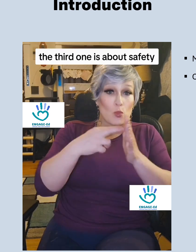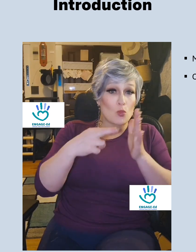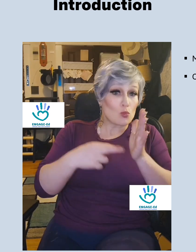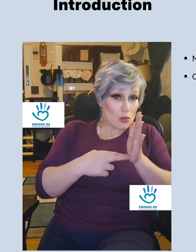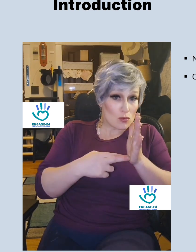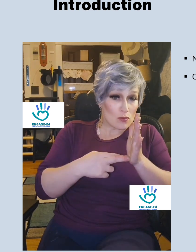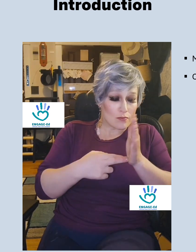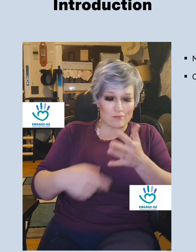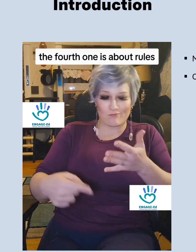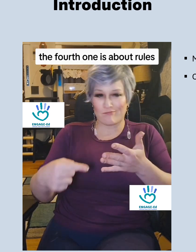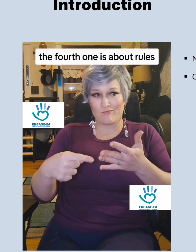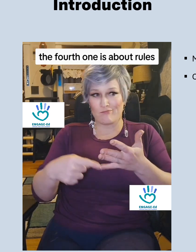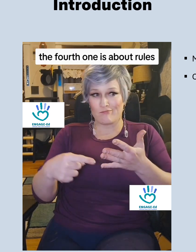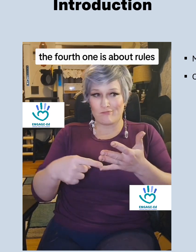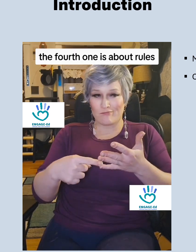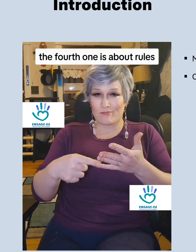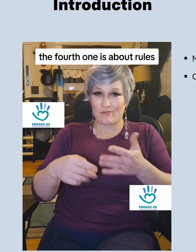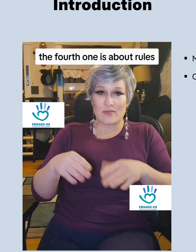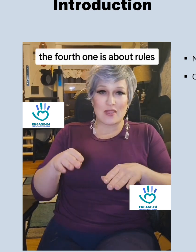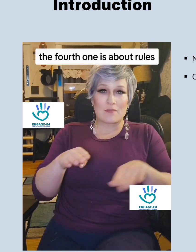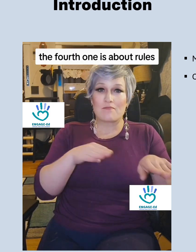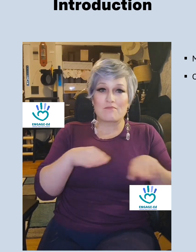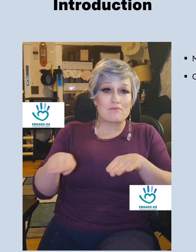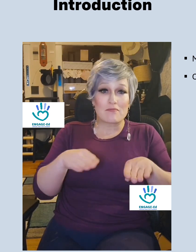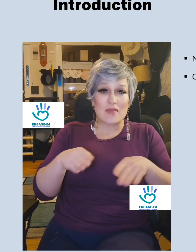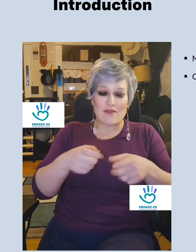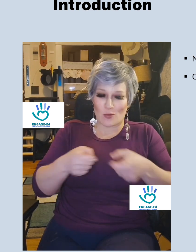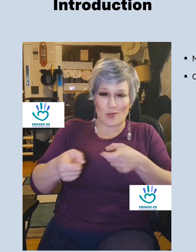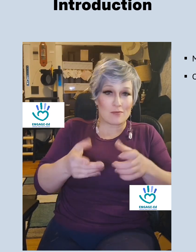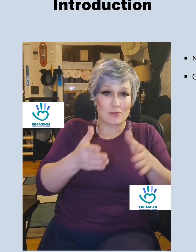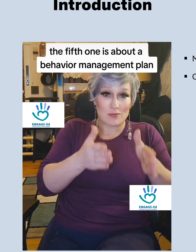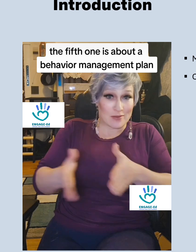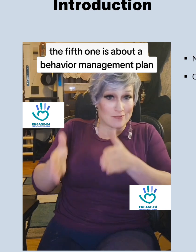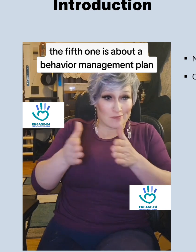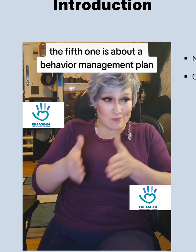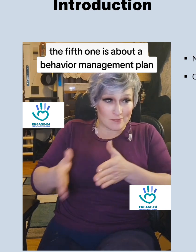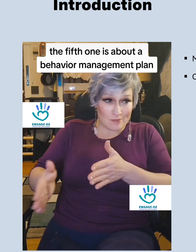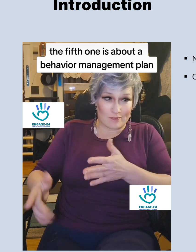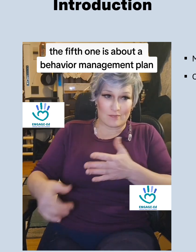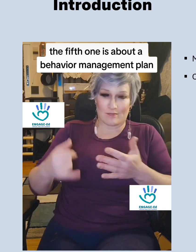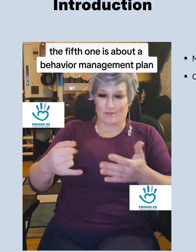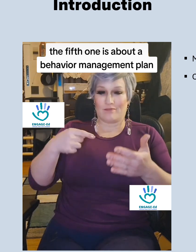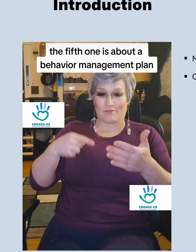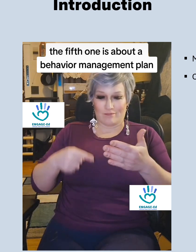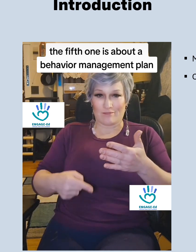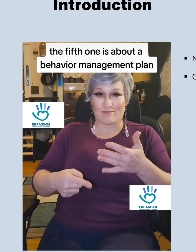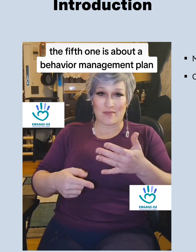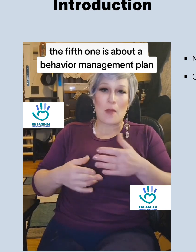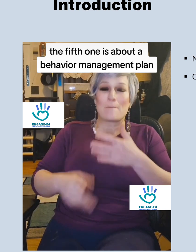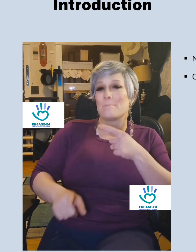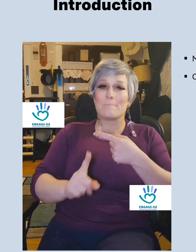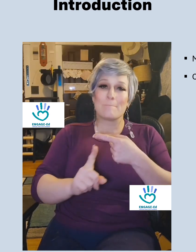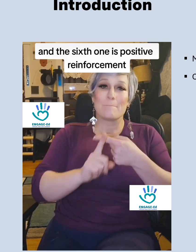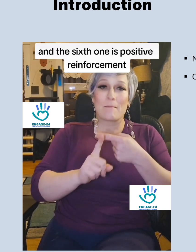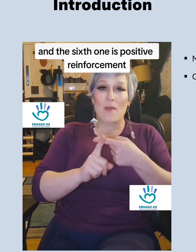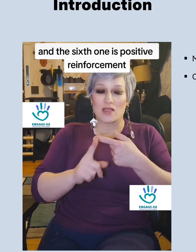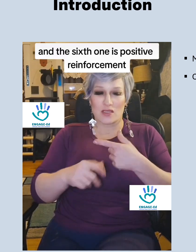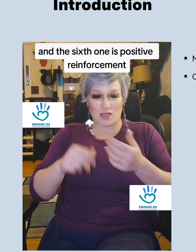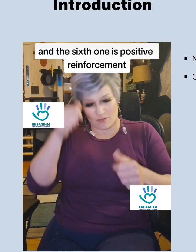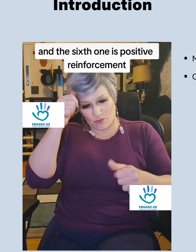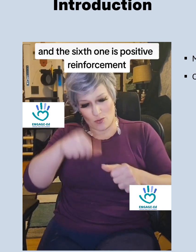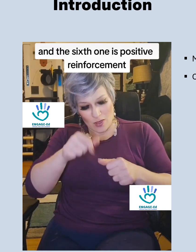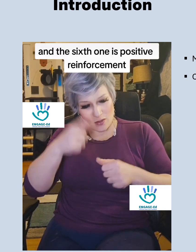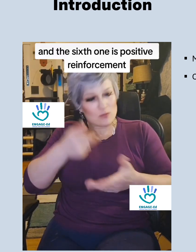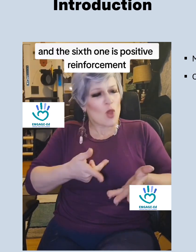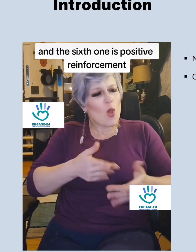safety. The fourth one is about rules. The fifth one is about a behavior management plan. And the sixth